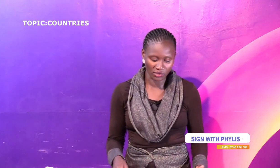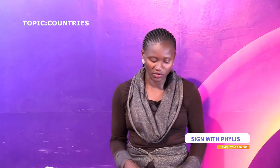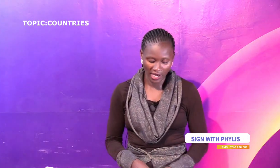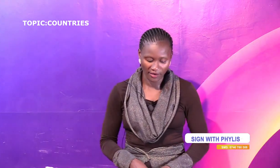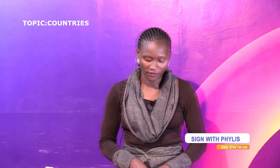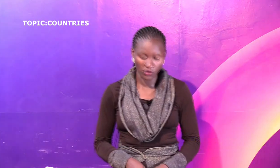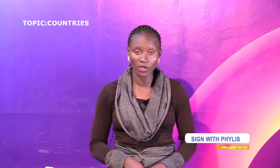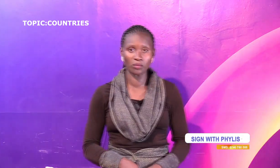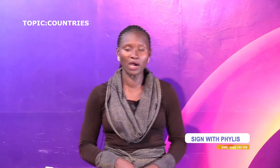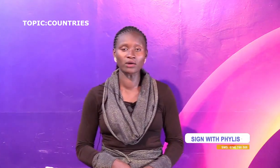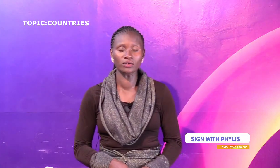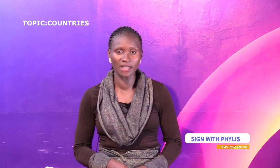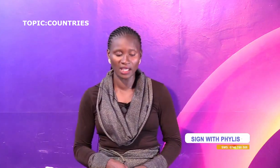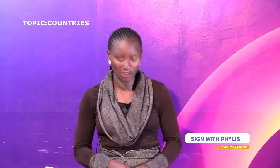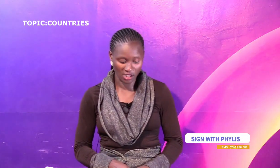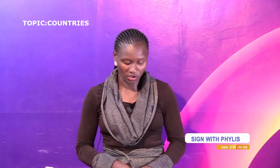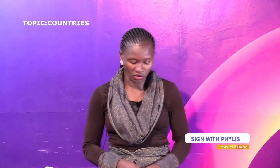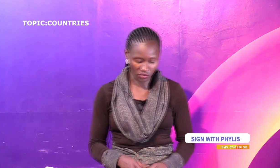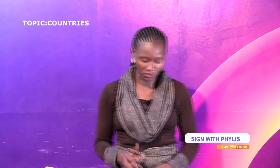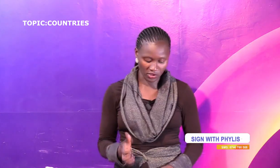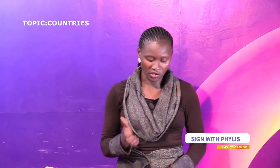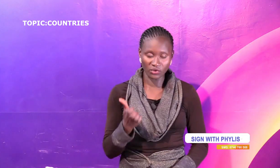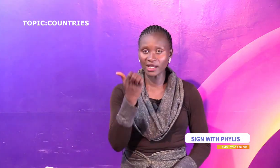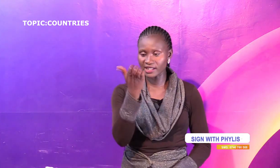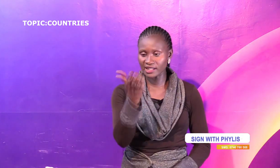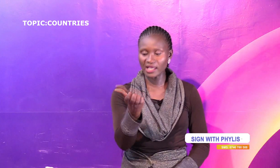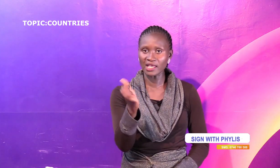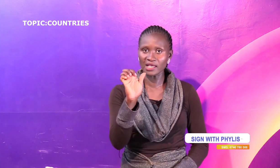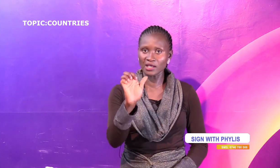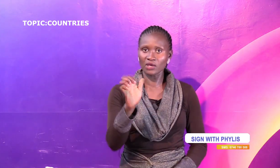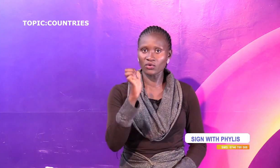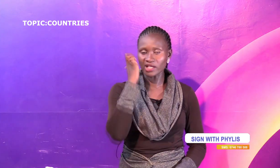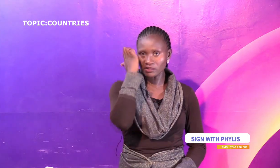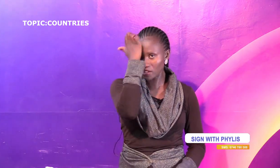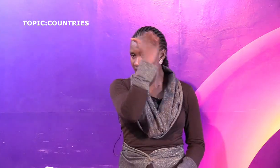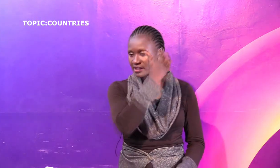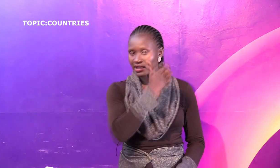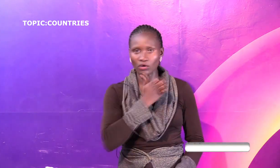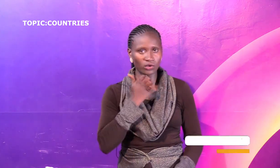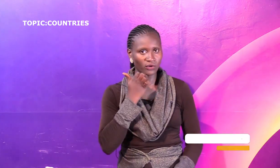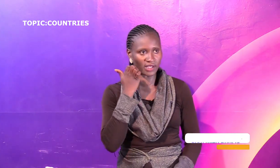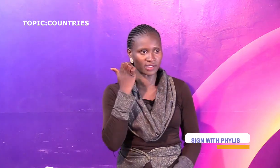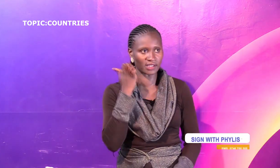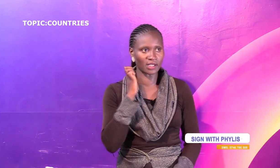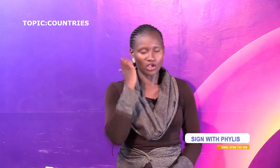have Europe. How do you sign Europe? Using letter E, you're just making a circle on your face.